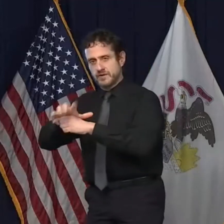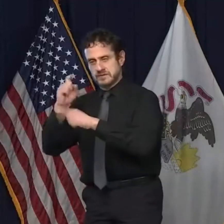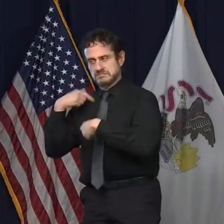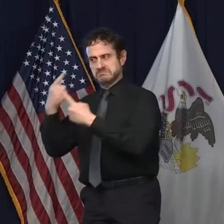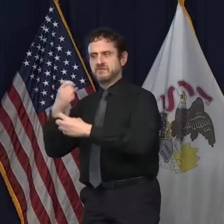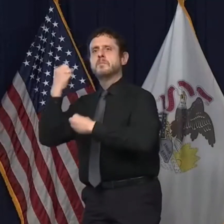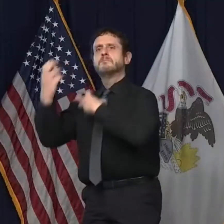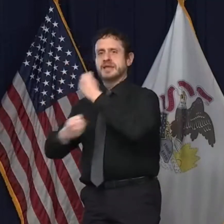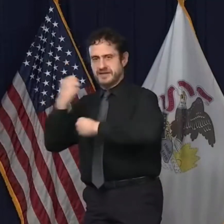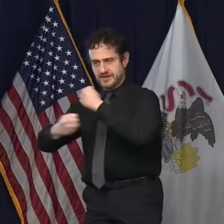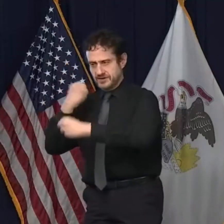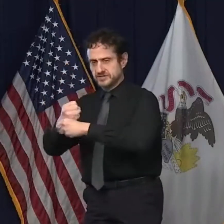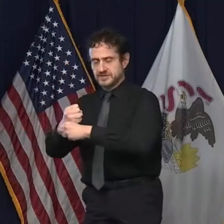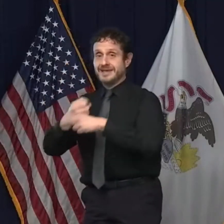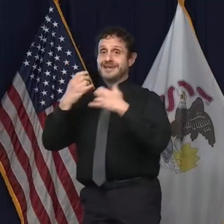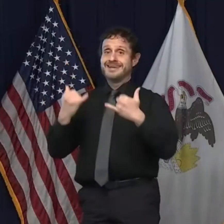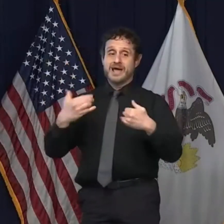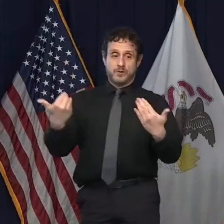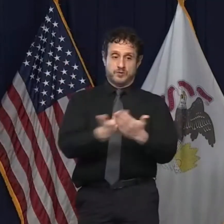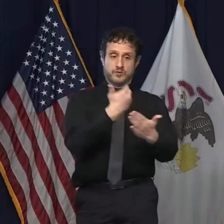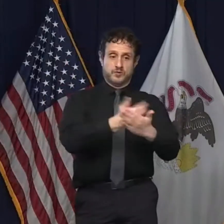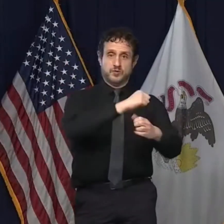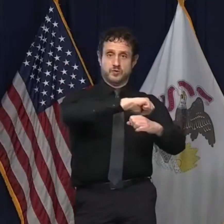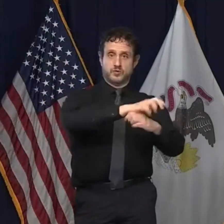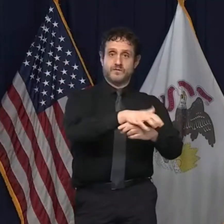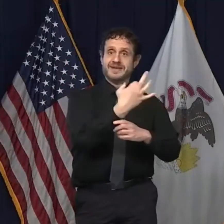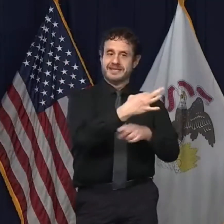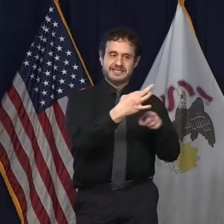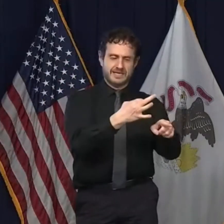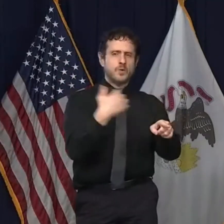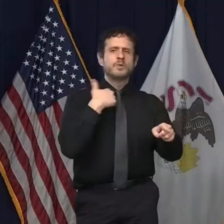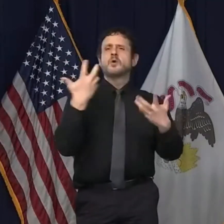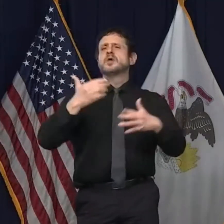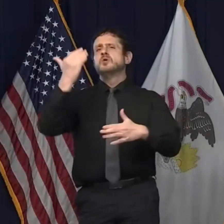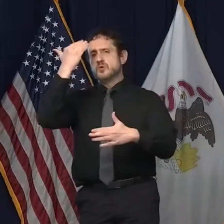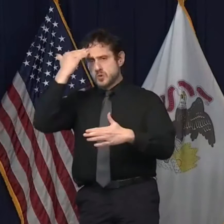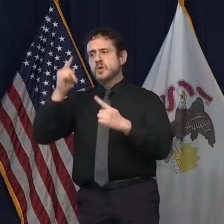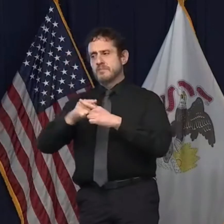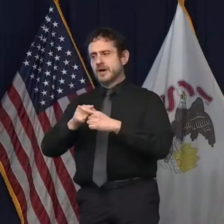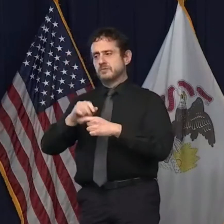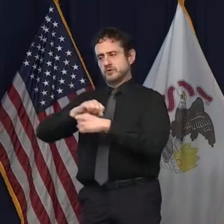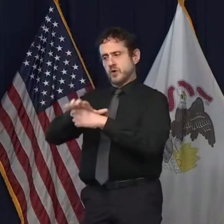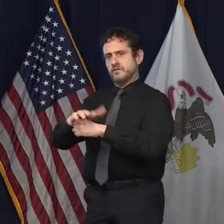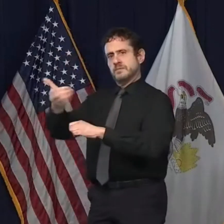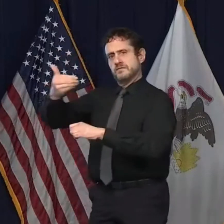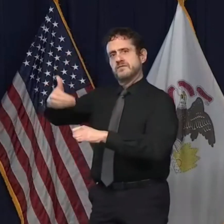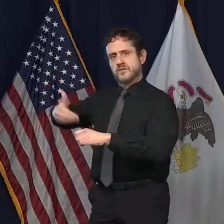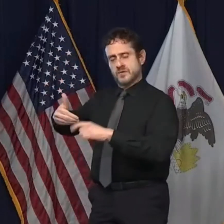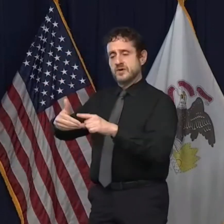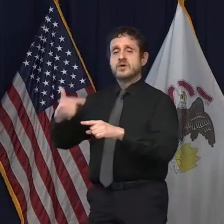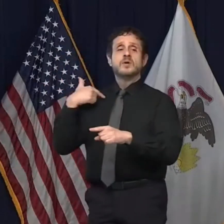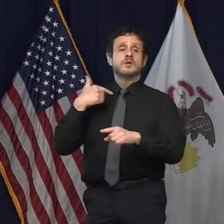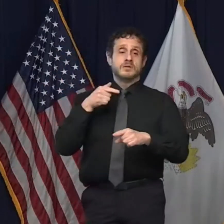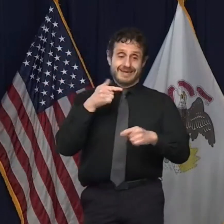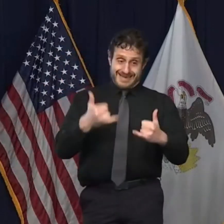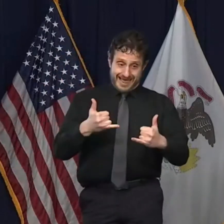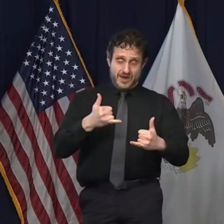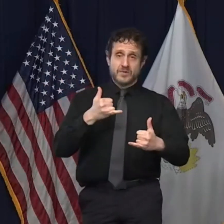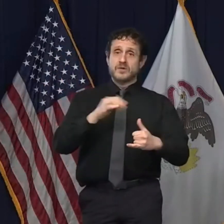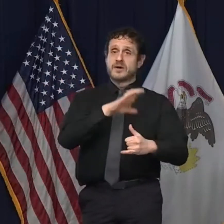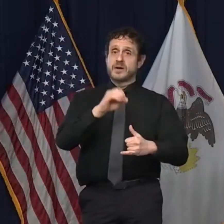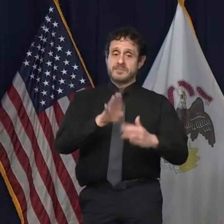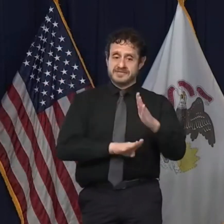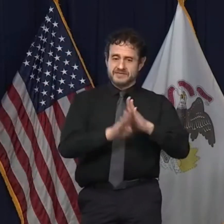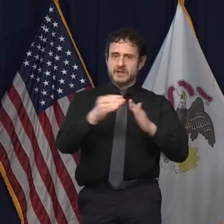laying the groundwork for these new COVID-19 vaccines and allowing the current vaccine developers to move